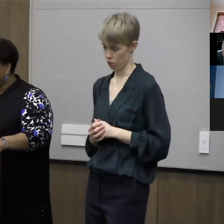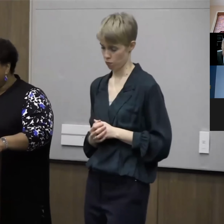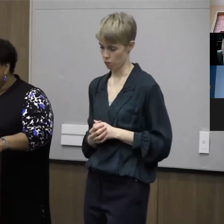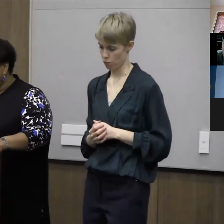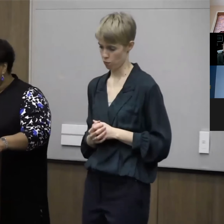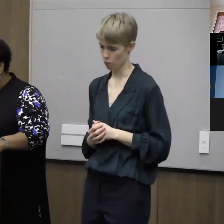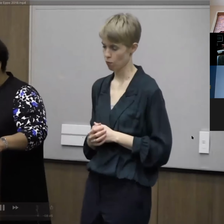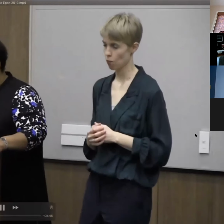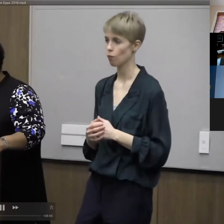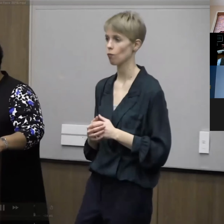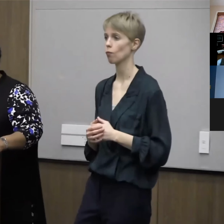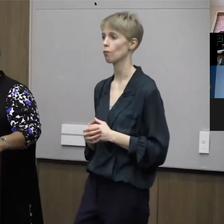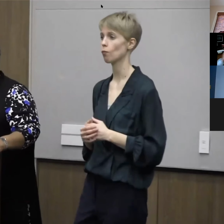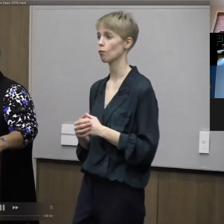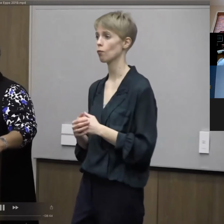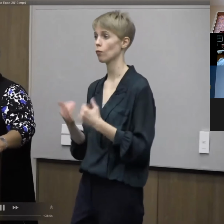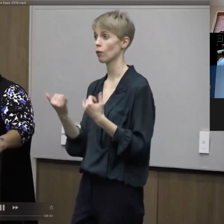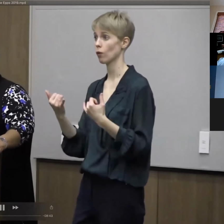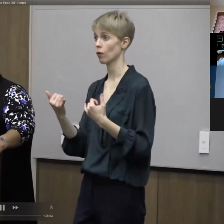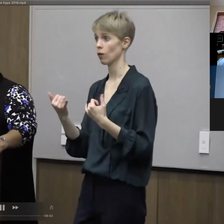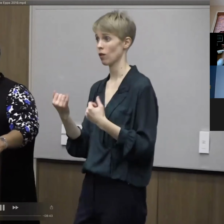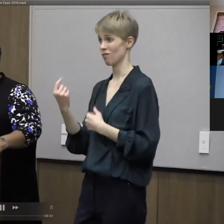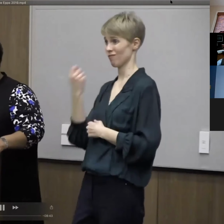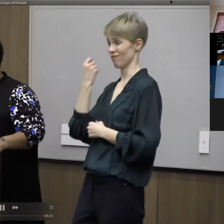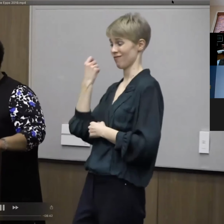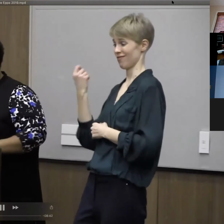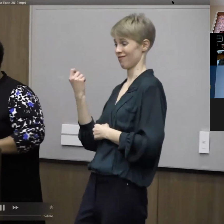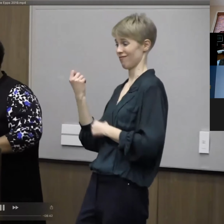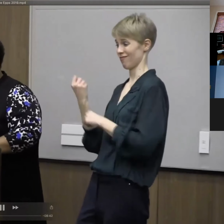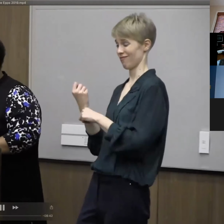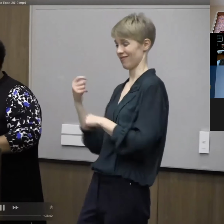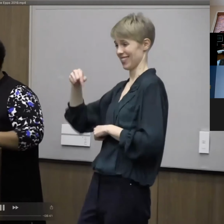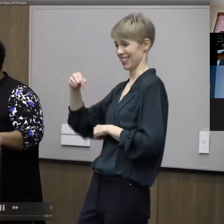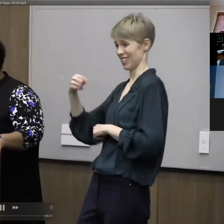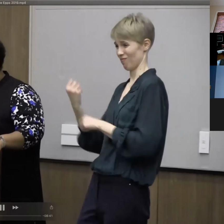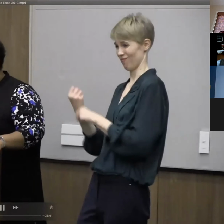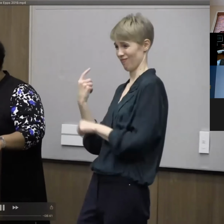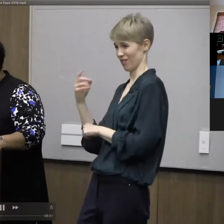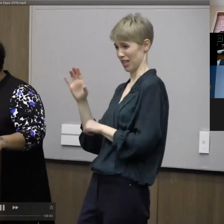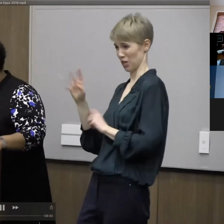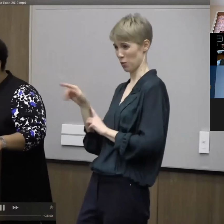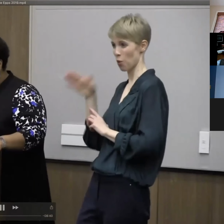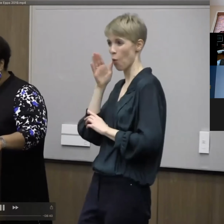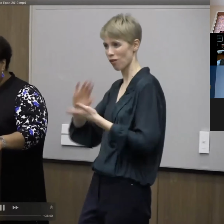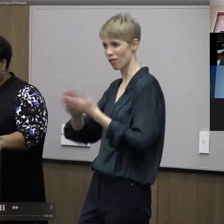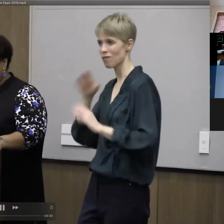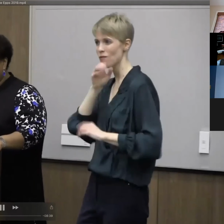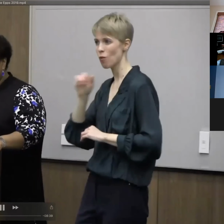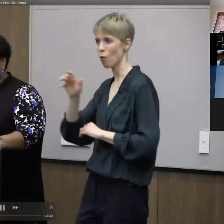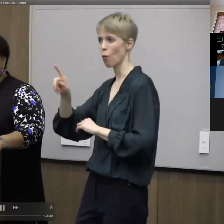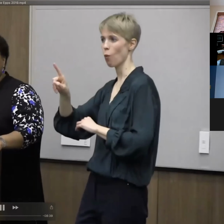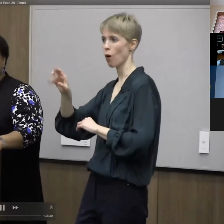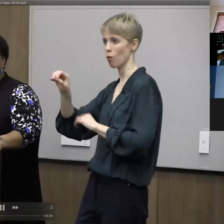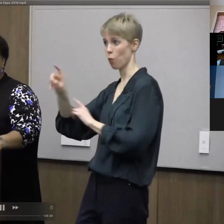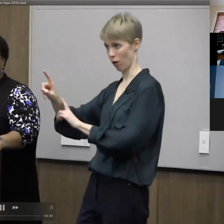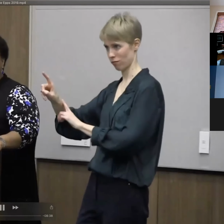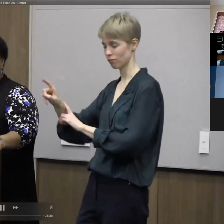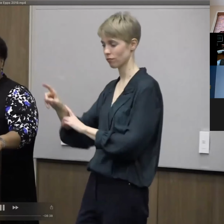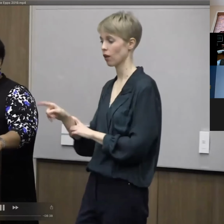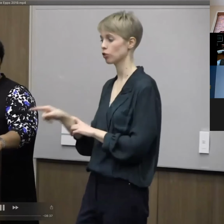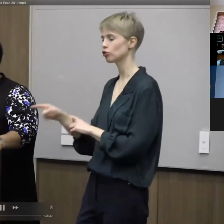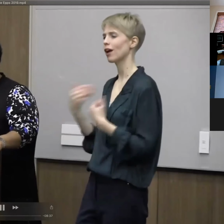She would have turned 101 years old this past October. Mrs. Hamer and her husband, Perry, were sharecroppers in